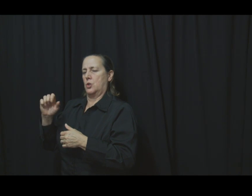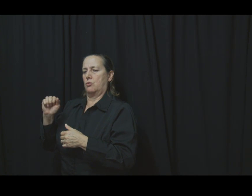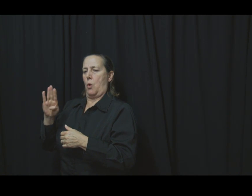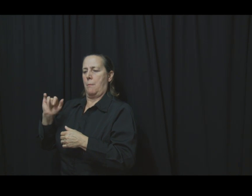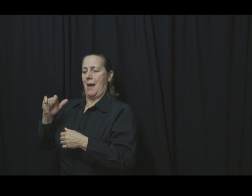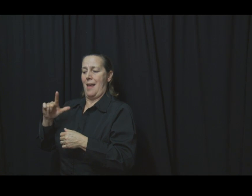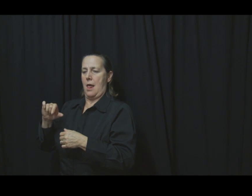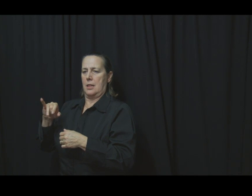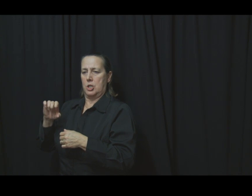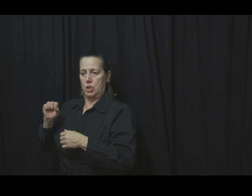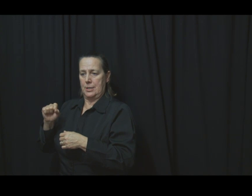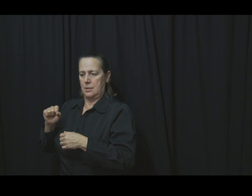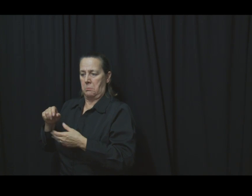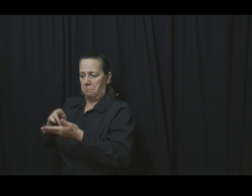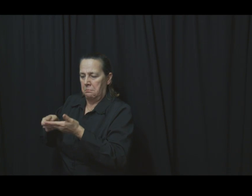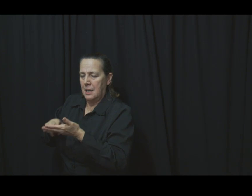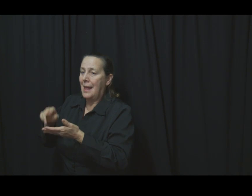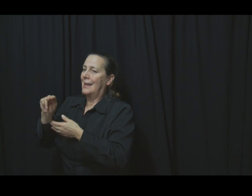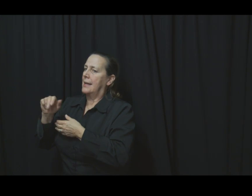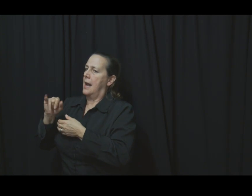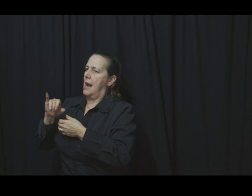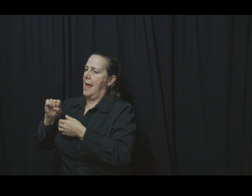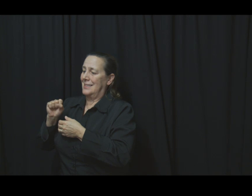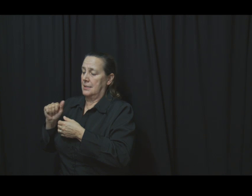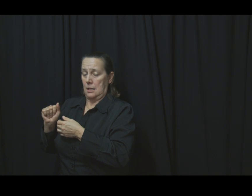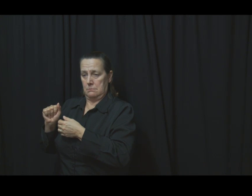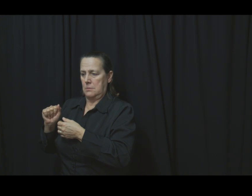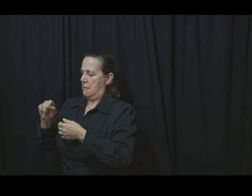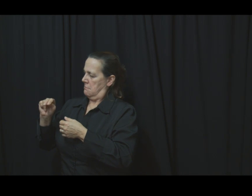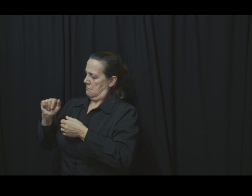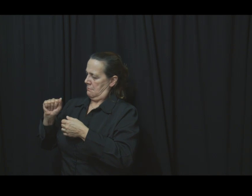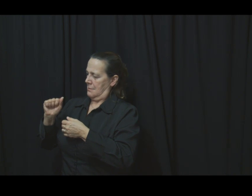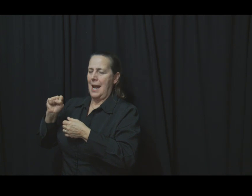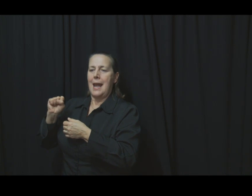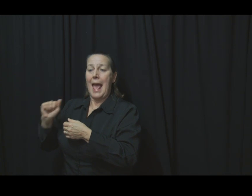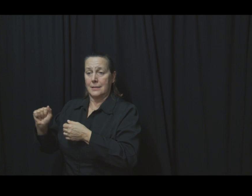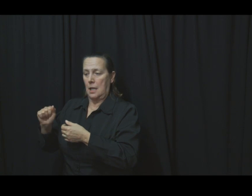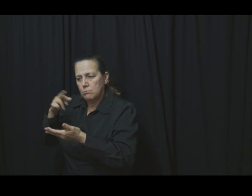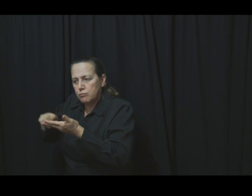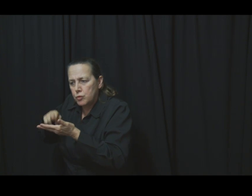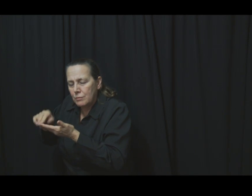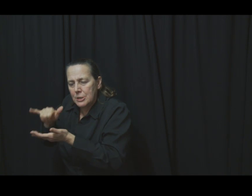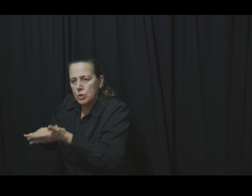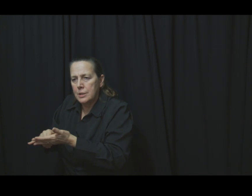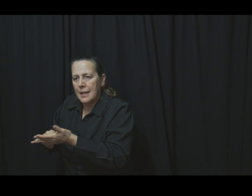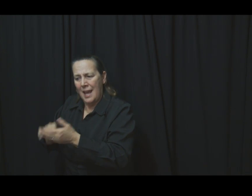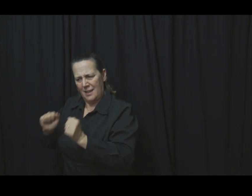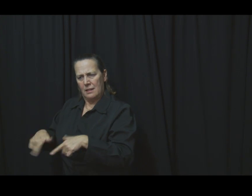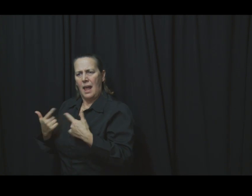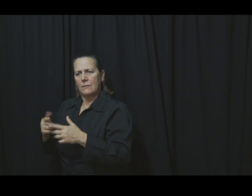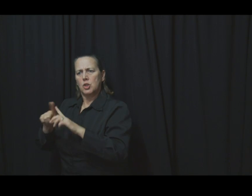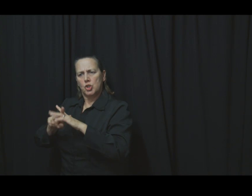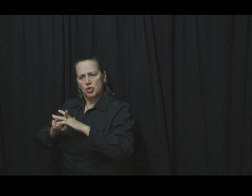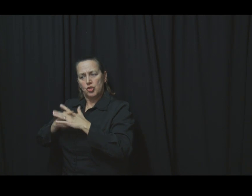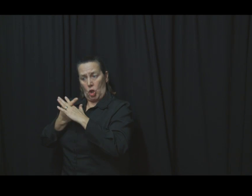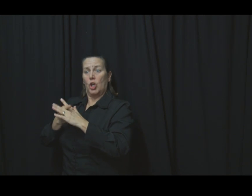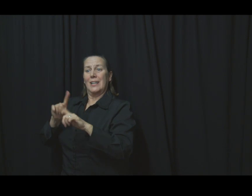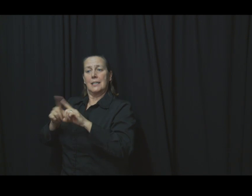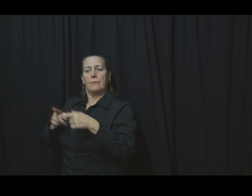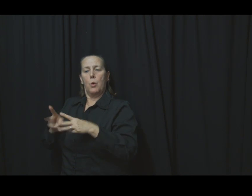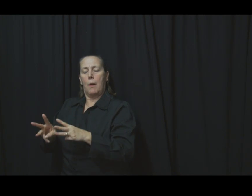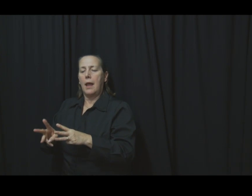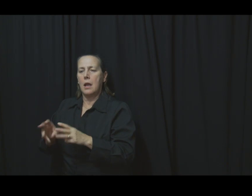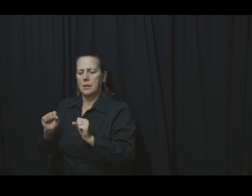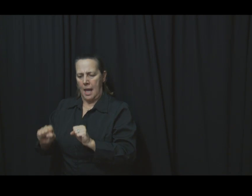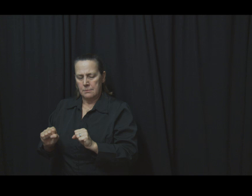supported by NASA, your tax dollars, that are looking for answer to that very question. Is it possible that life could start another way? Is there some sort